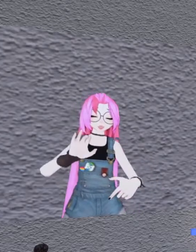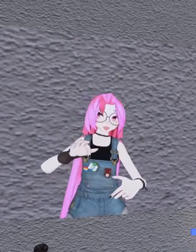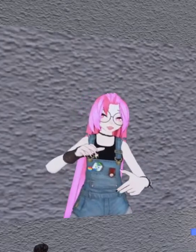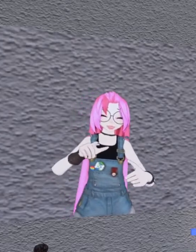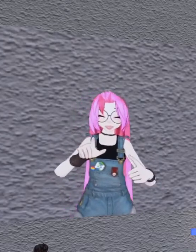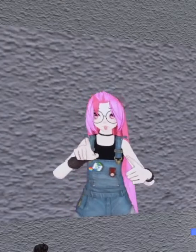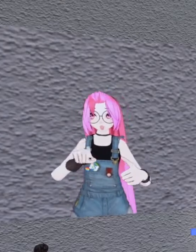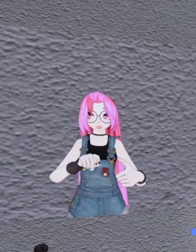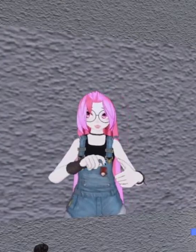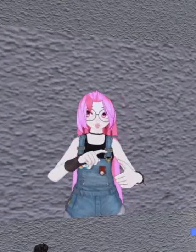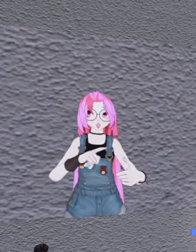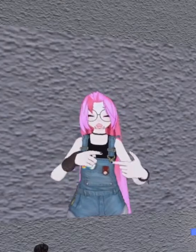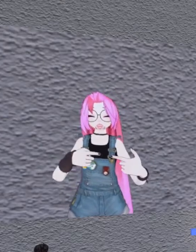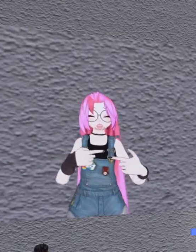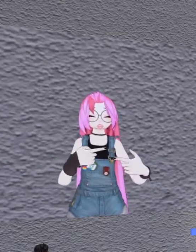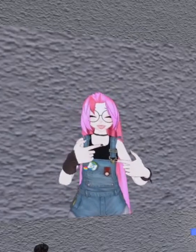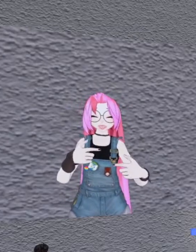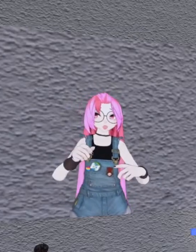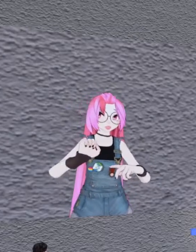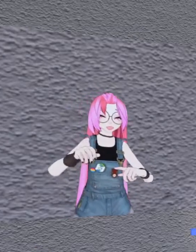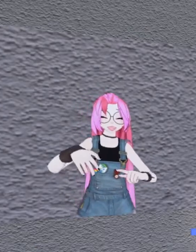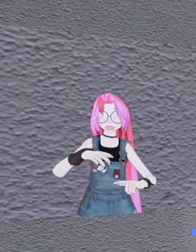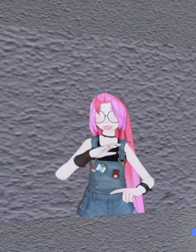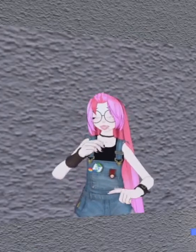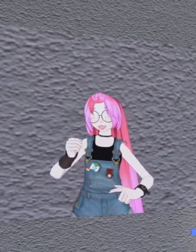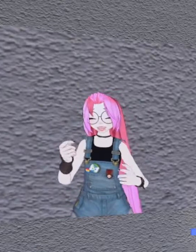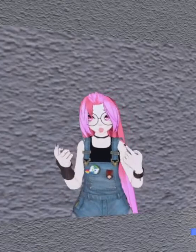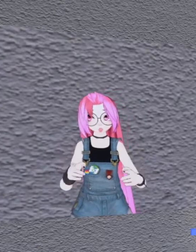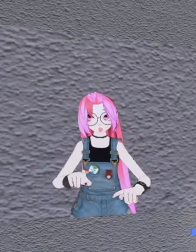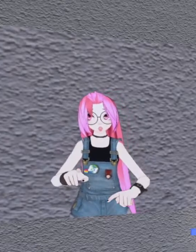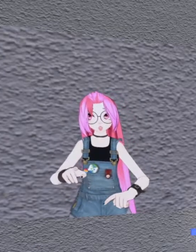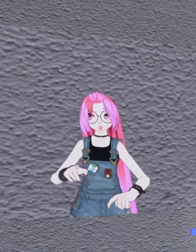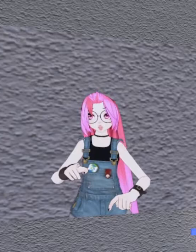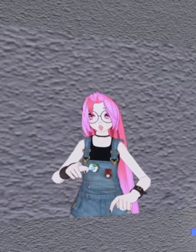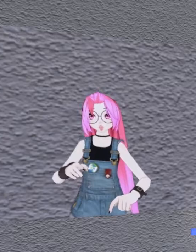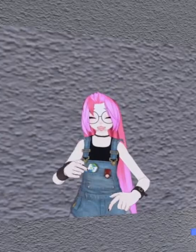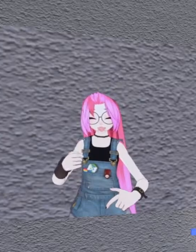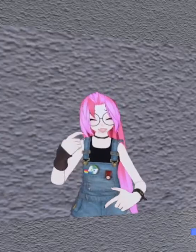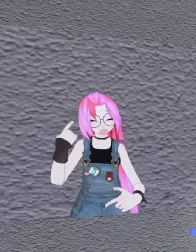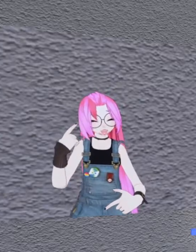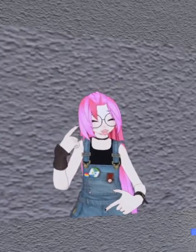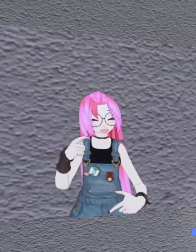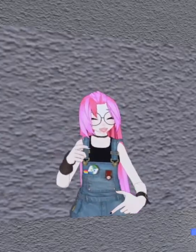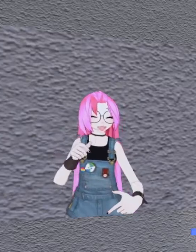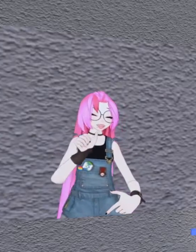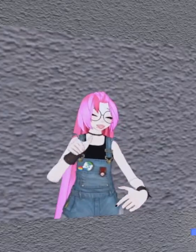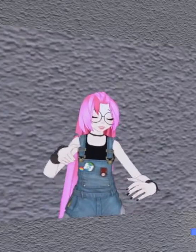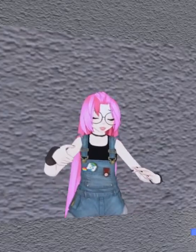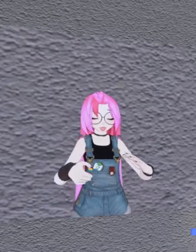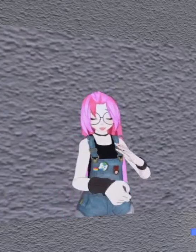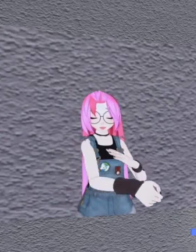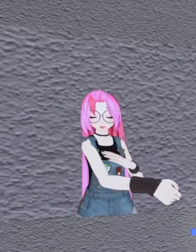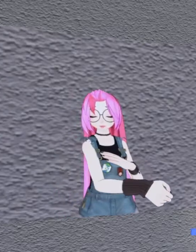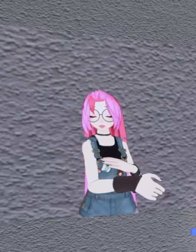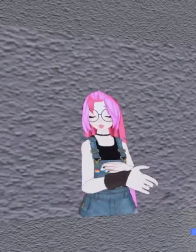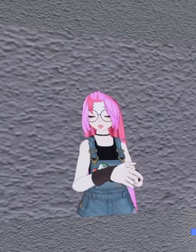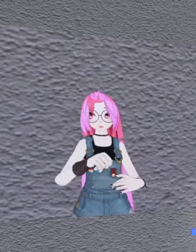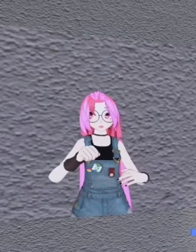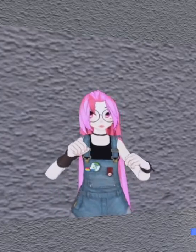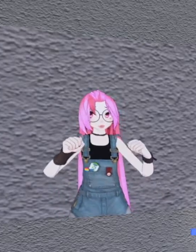the first, second episode, and something happens, and I think it was like a girl got like stabbed, and I